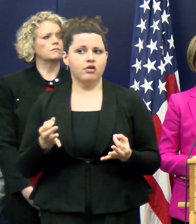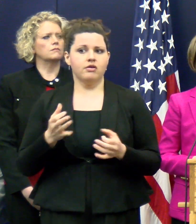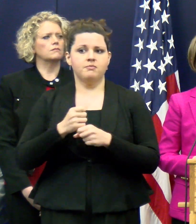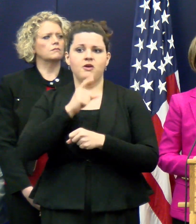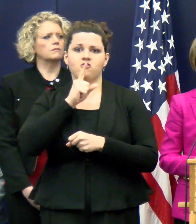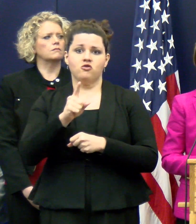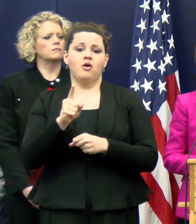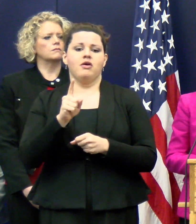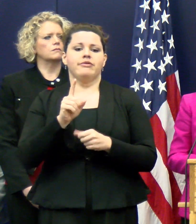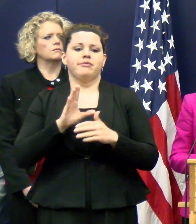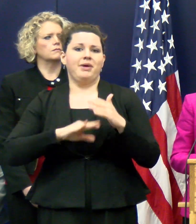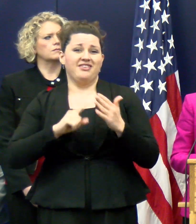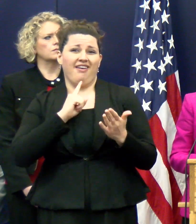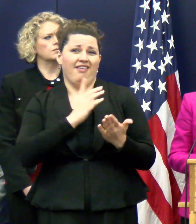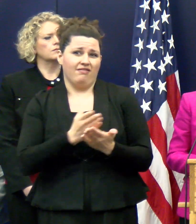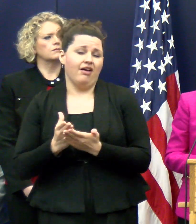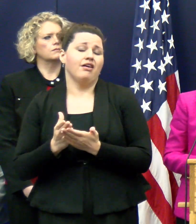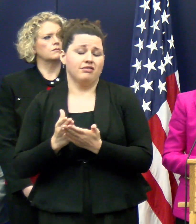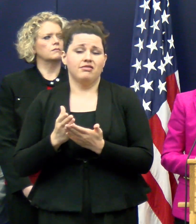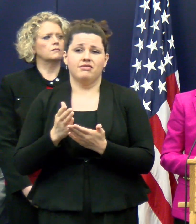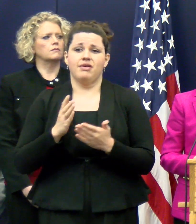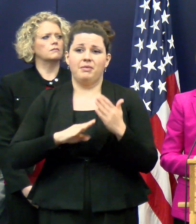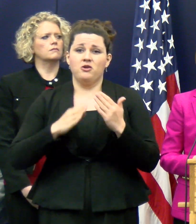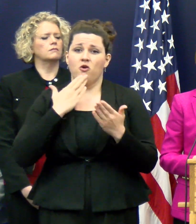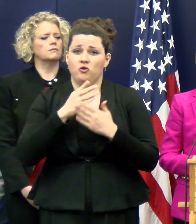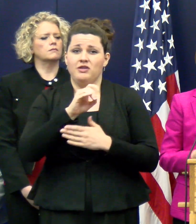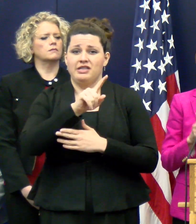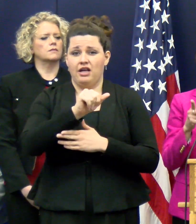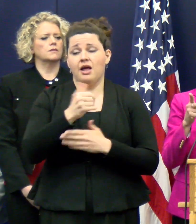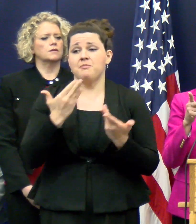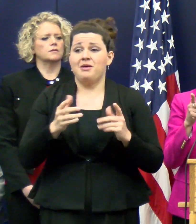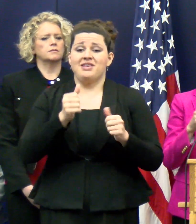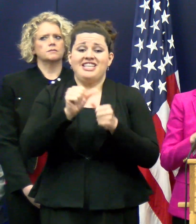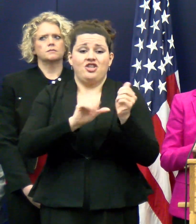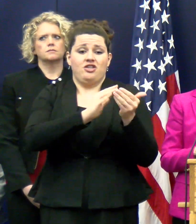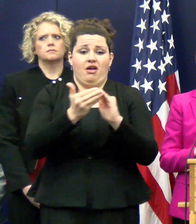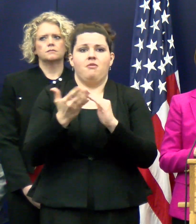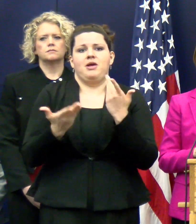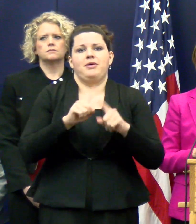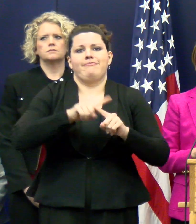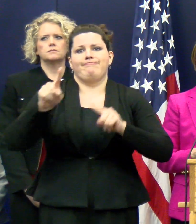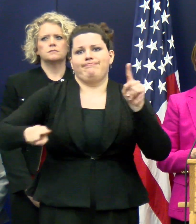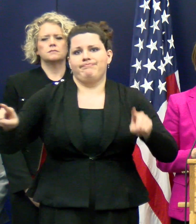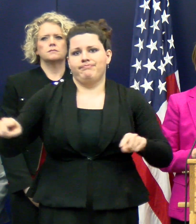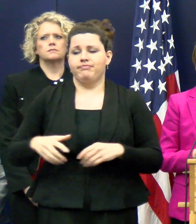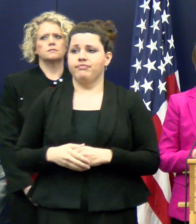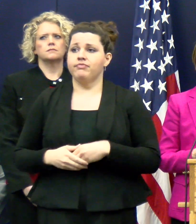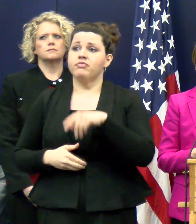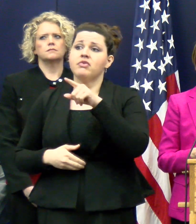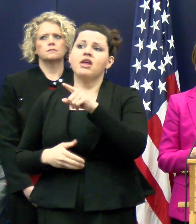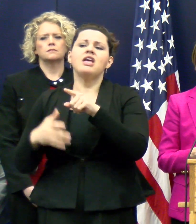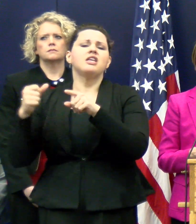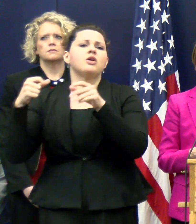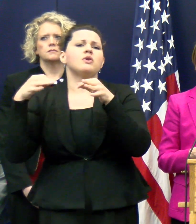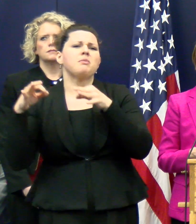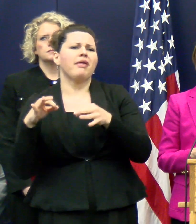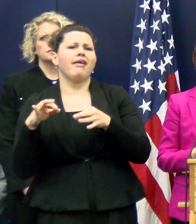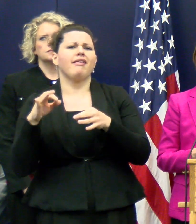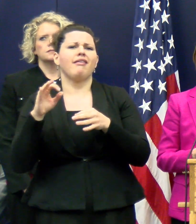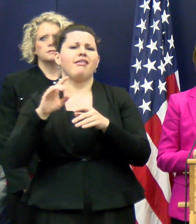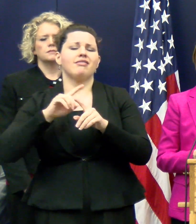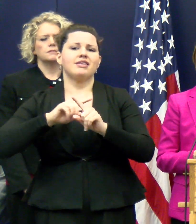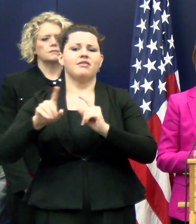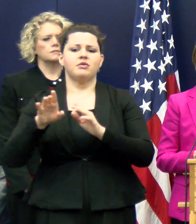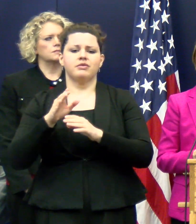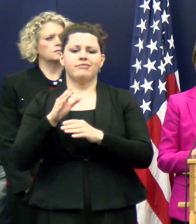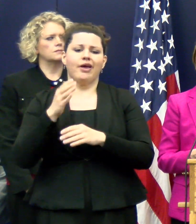those recommendations. And they may be different in different communities. Can you explain the difference in thinking between states? I know Iowa